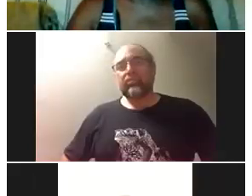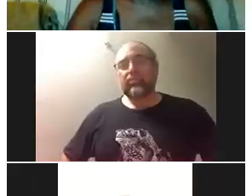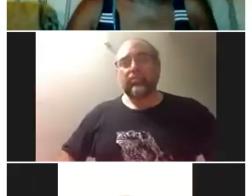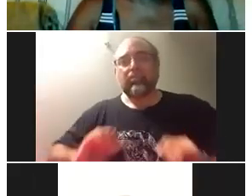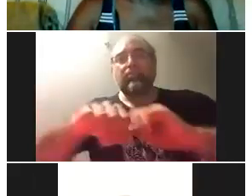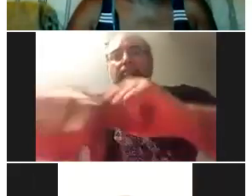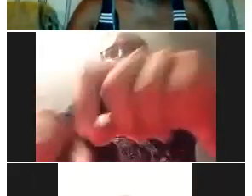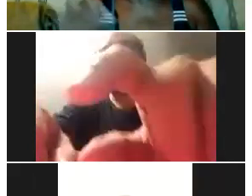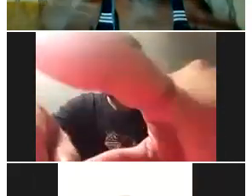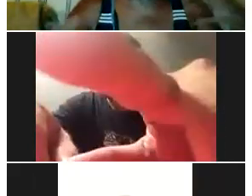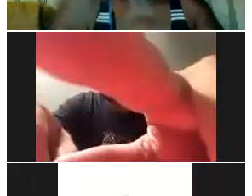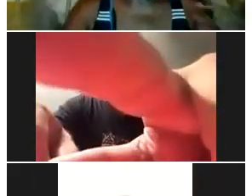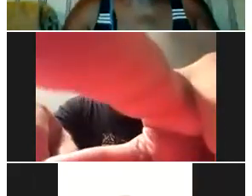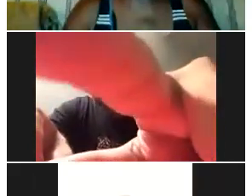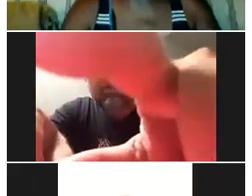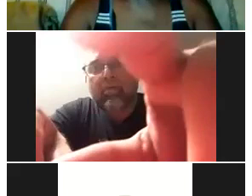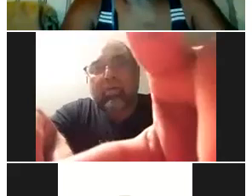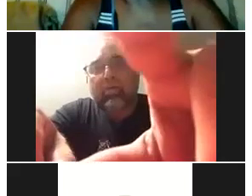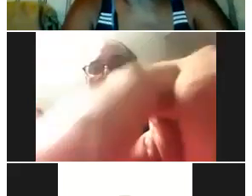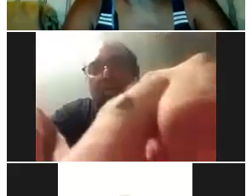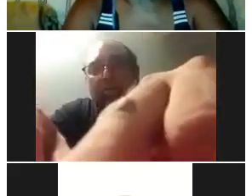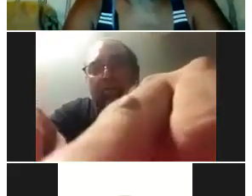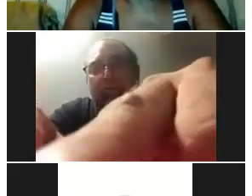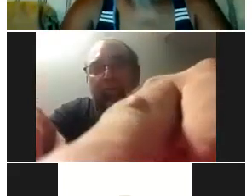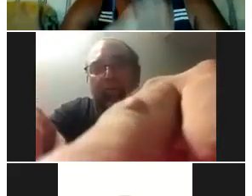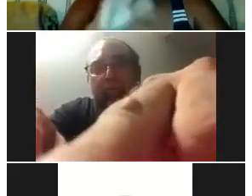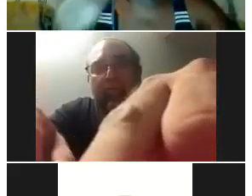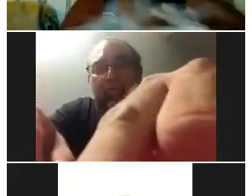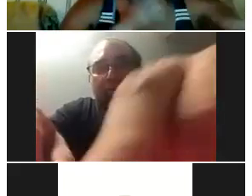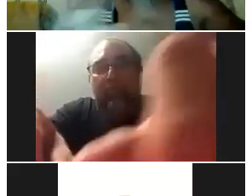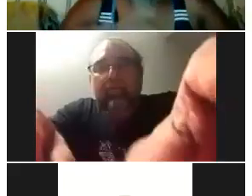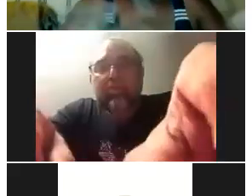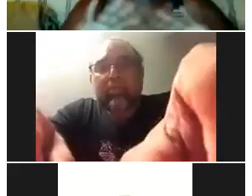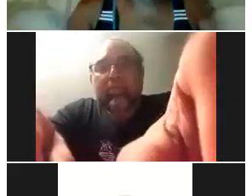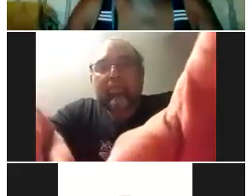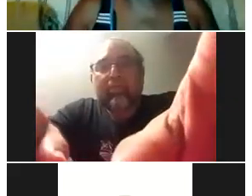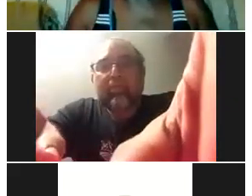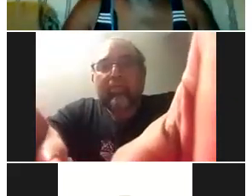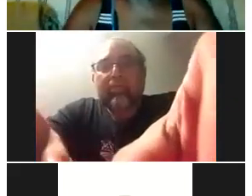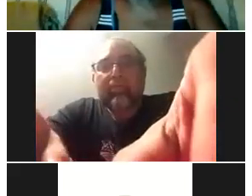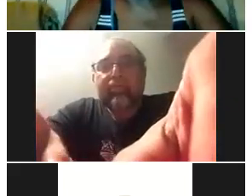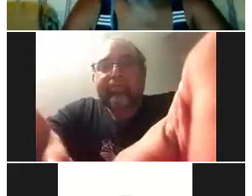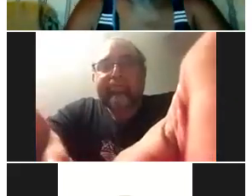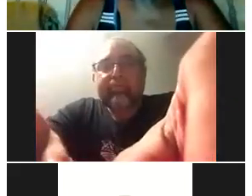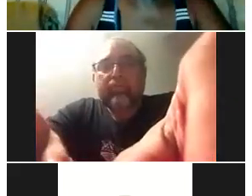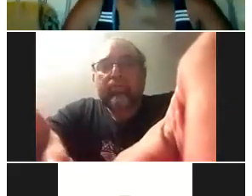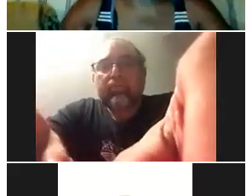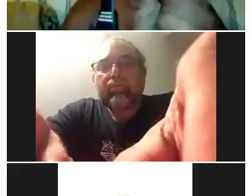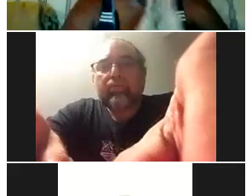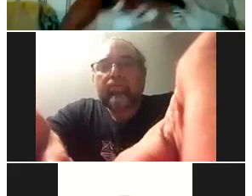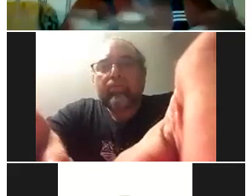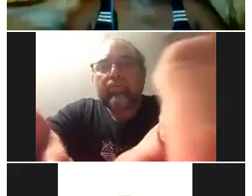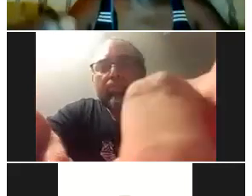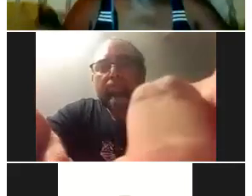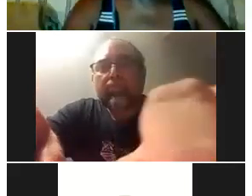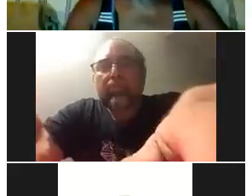a compound sentence or, something like that. So it gets way more into it. But